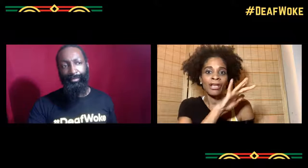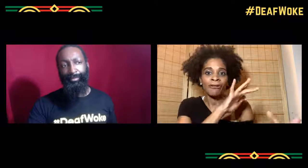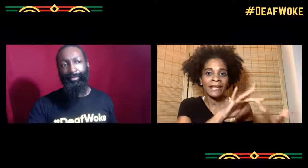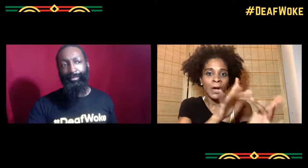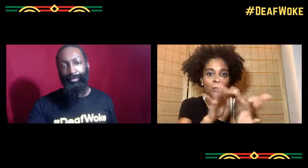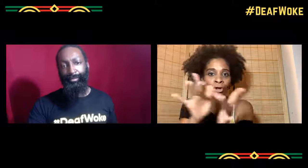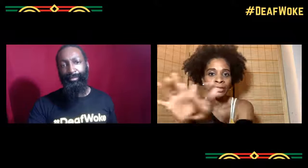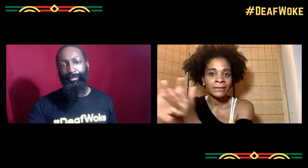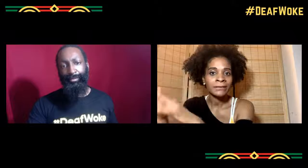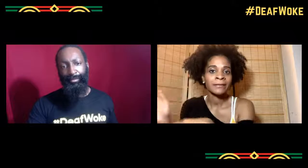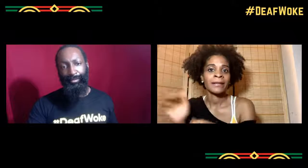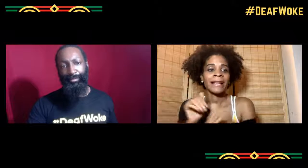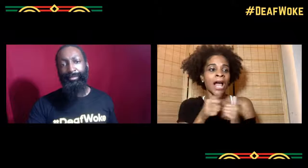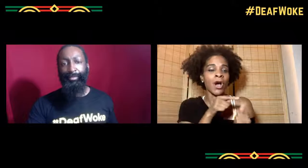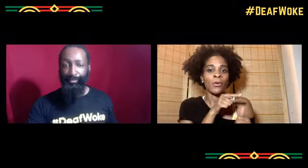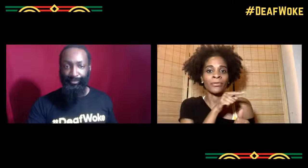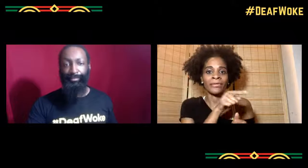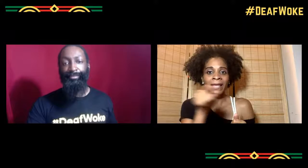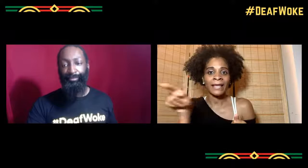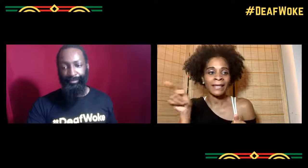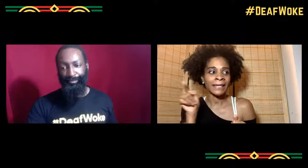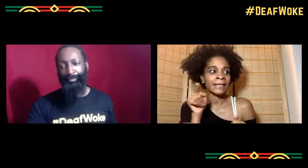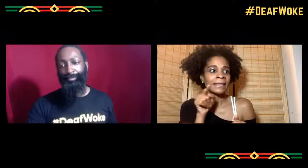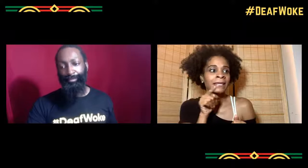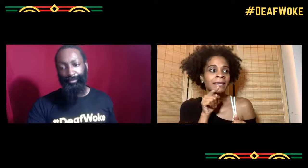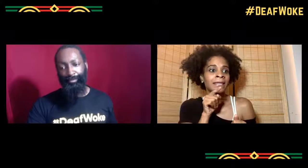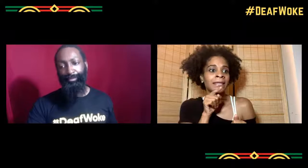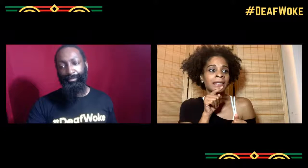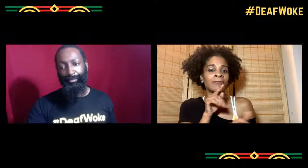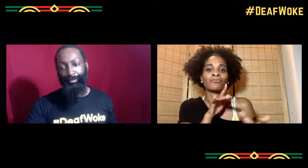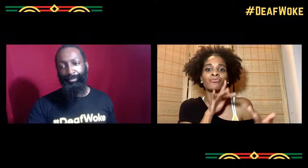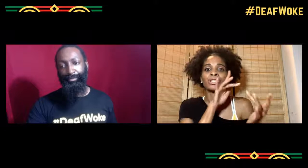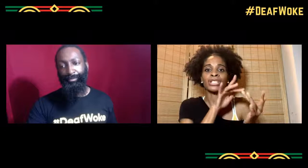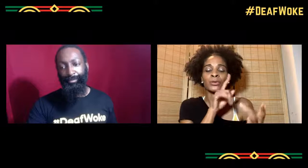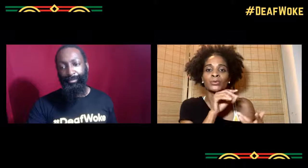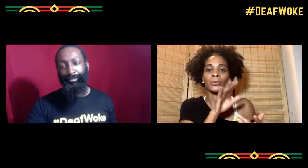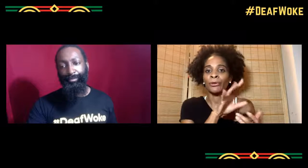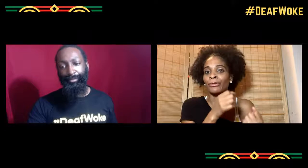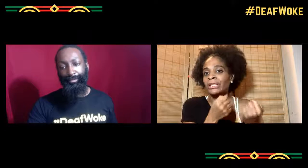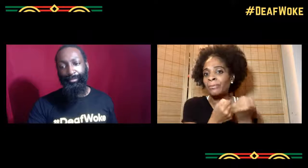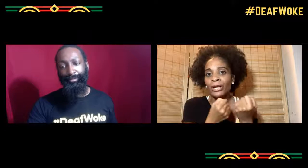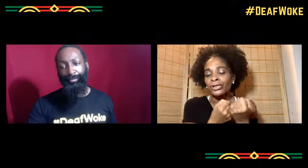you have all different owners, and so they need to network with each other.